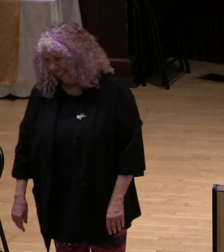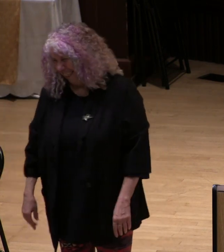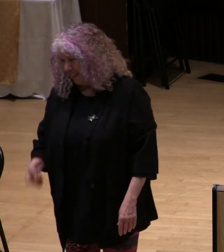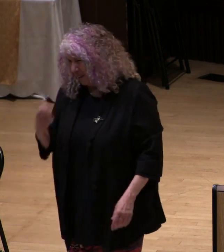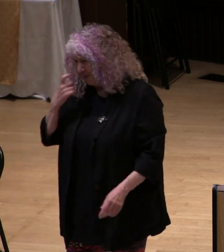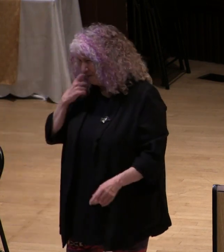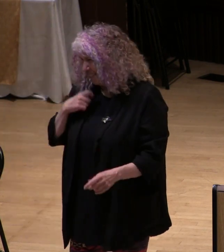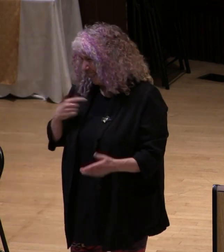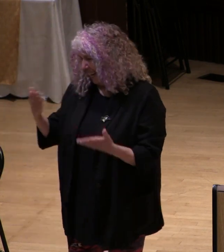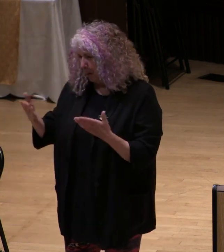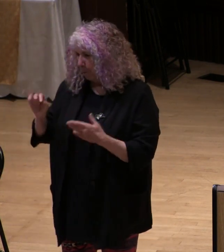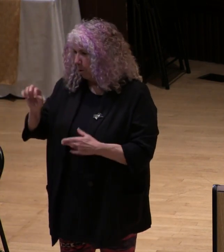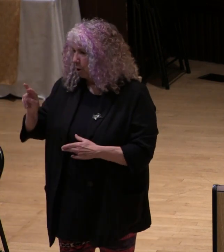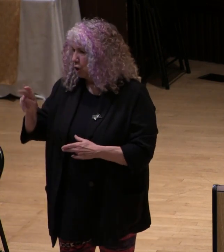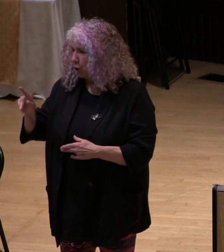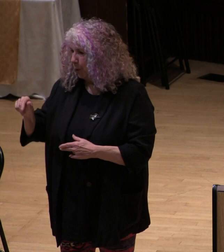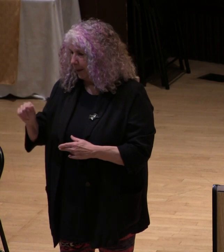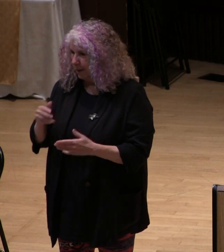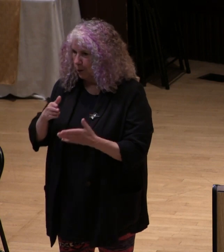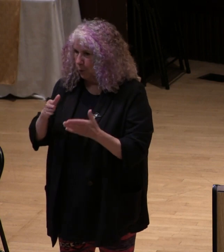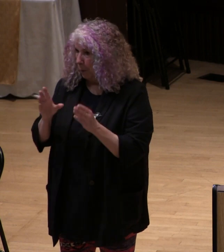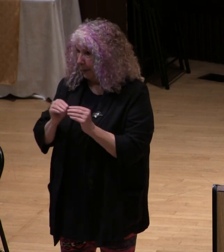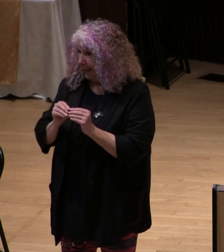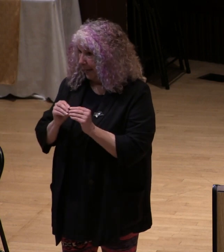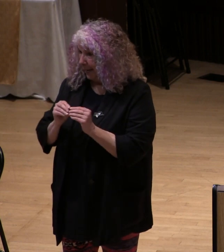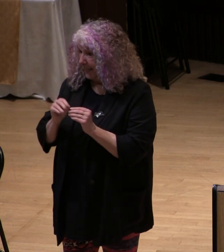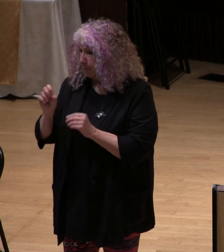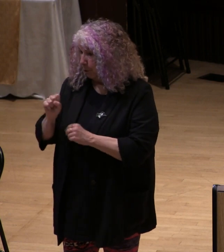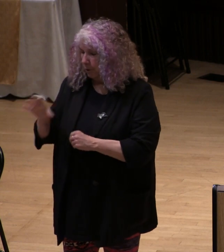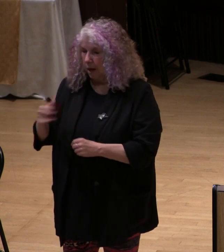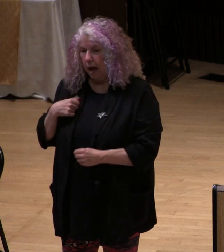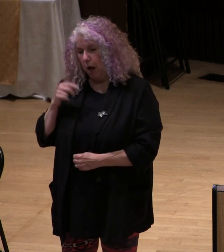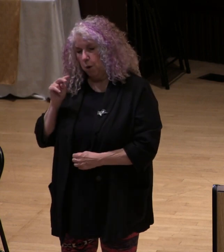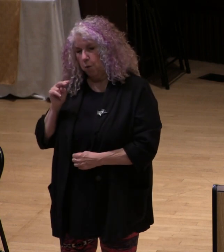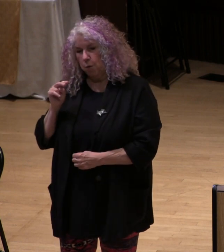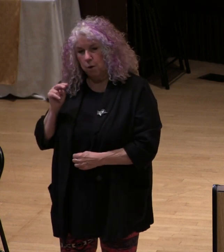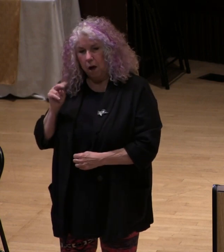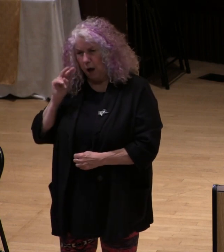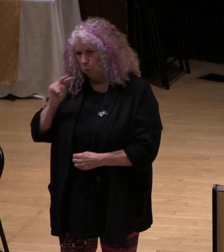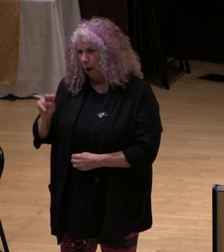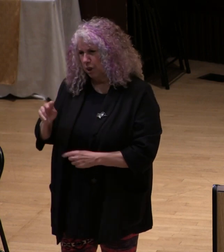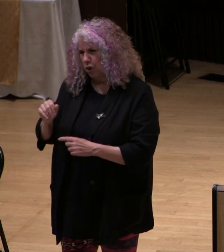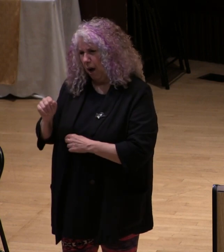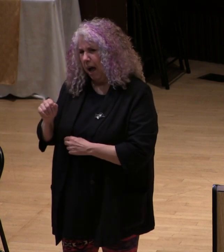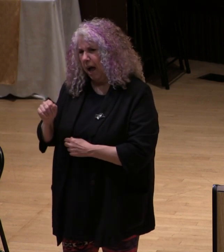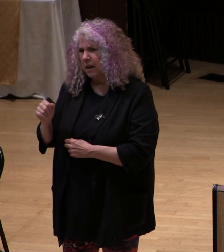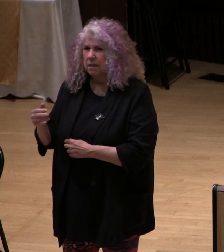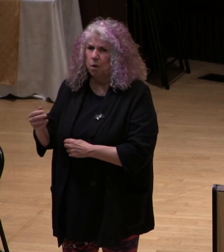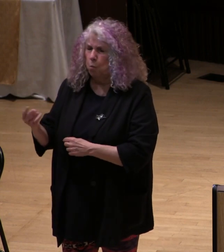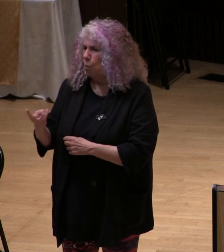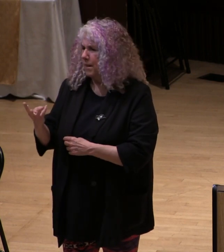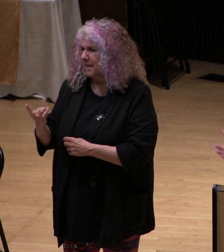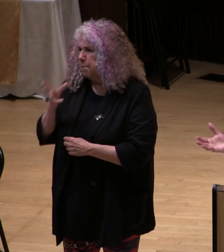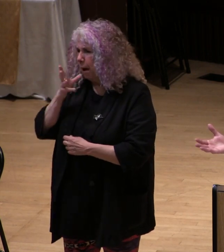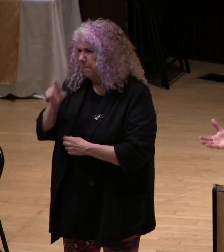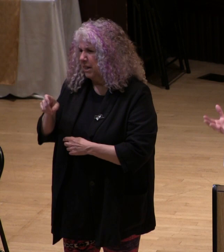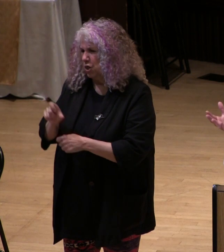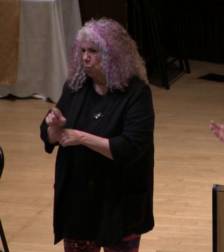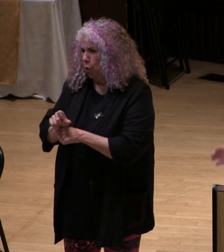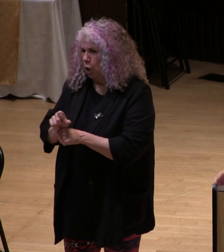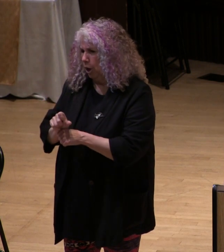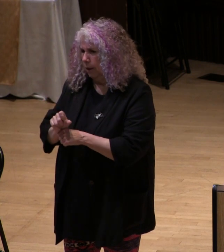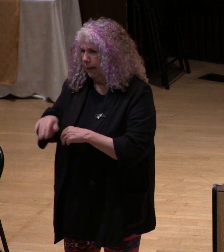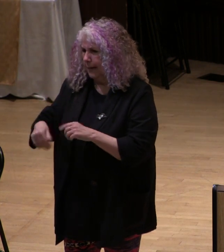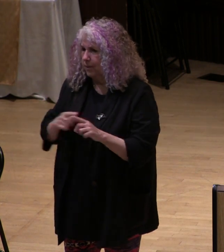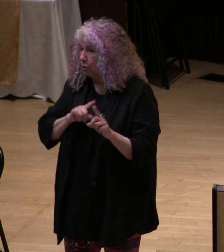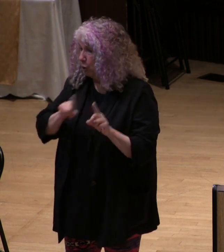Recently, I brought Julia to a meeting at Spiritus. I watch her on Wednesdays, and Mom had to work late, so along she came with